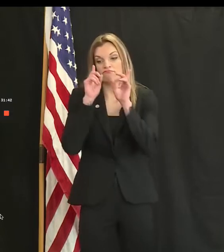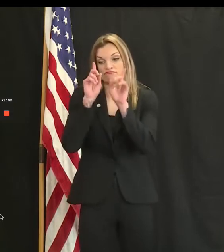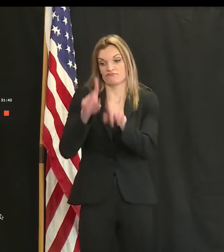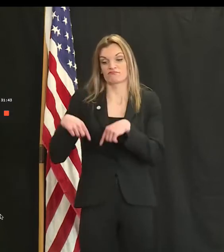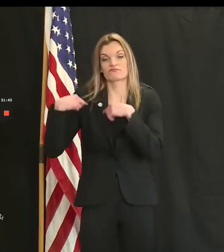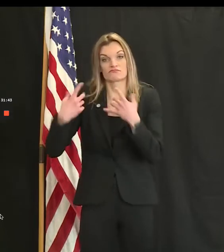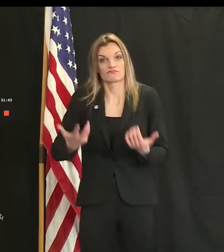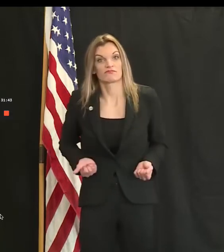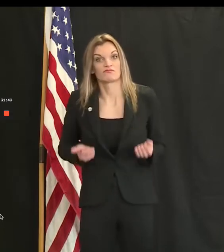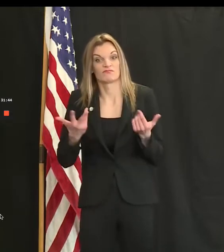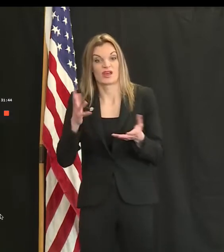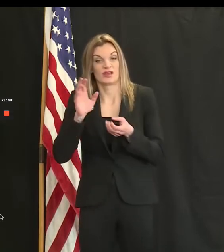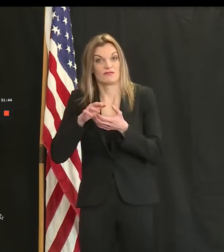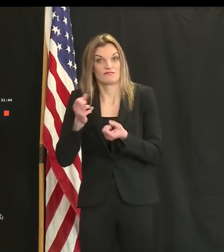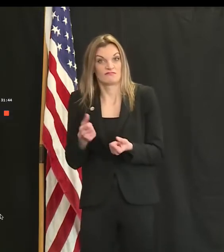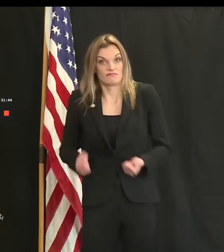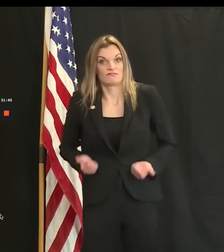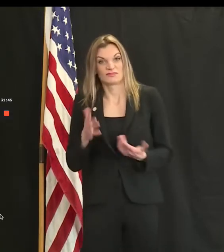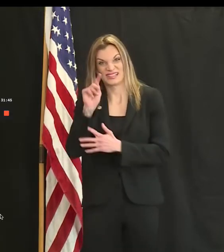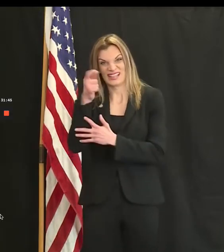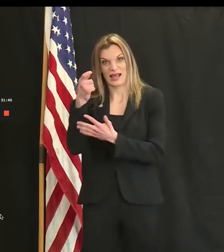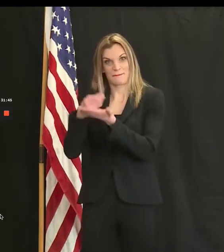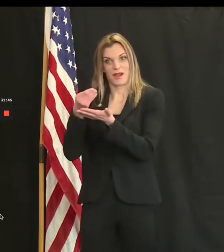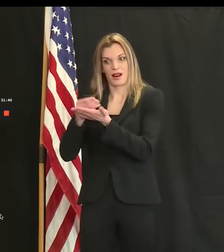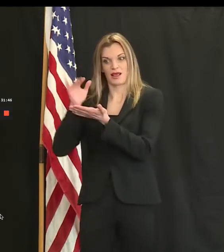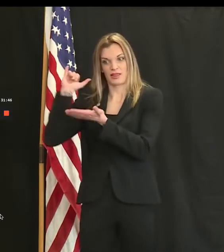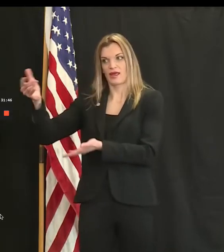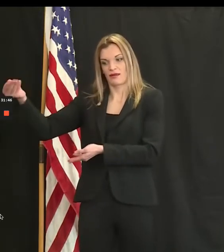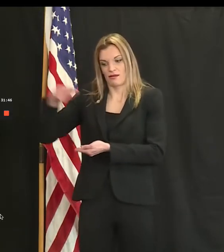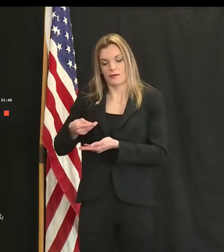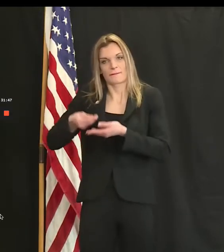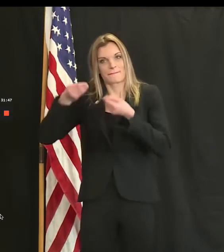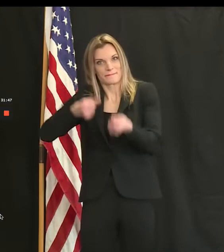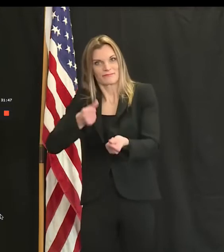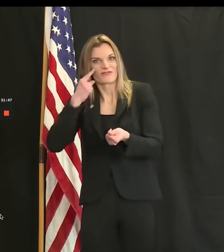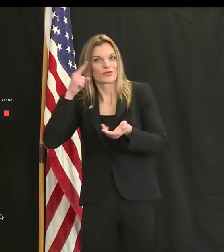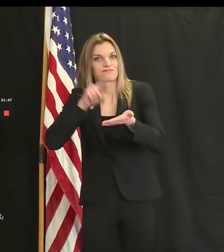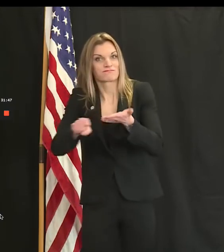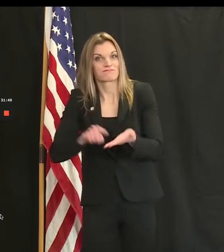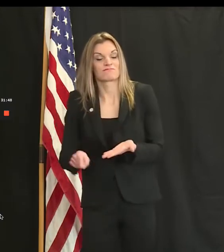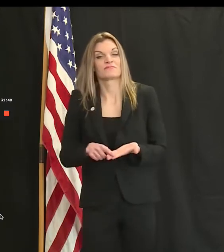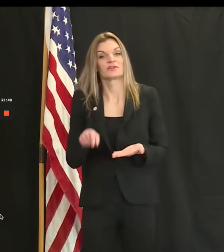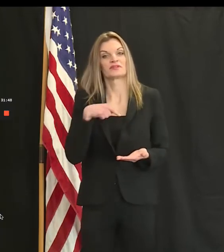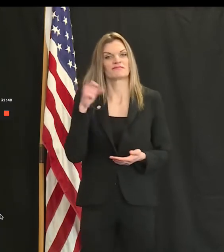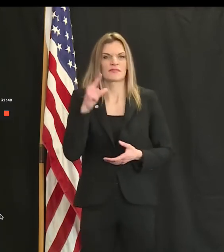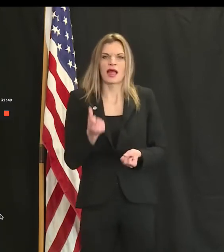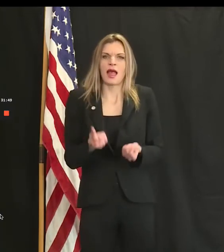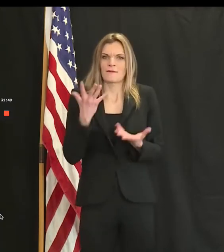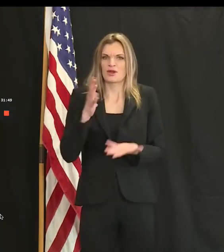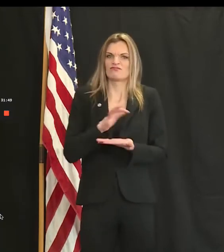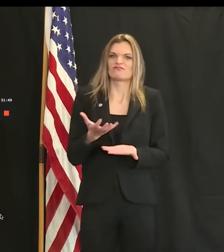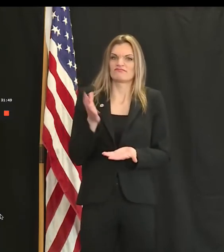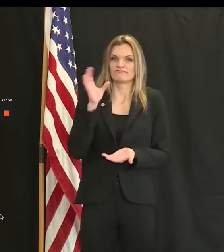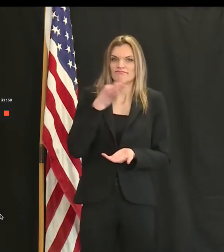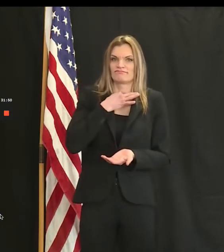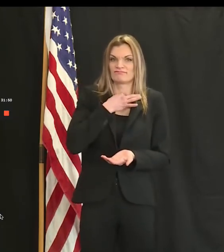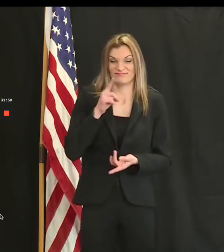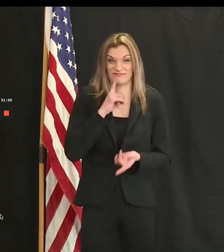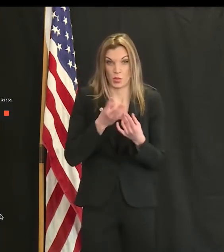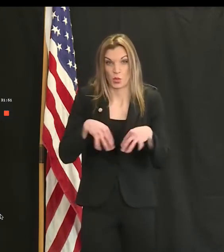last 2 years on this investigation? And do you find that it is worth it to spend the taxpayer money on two